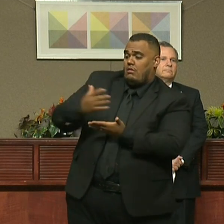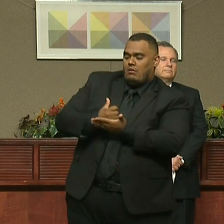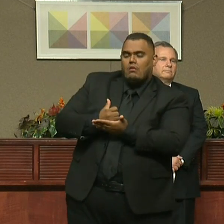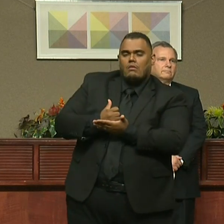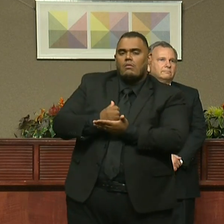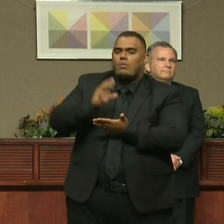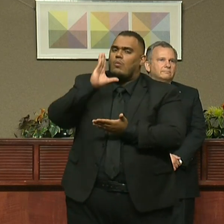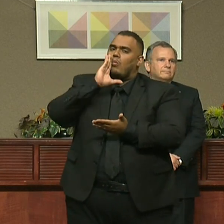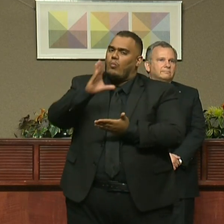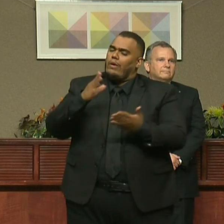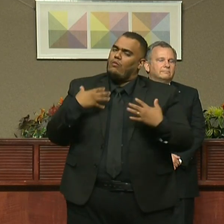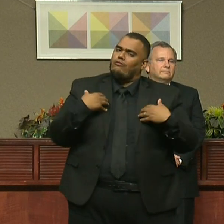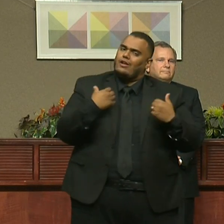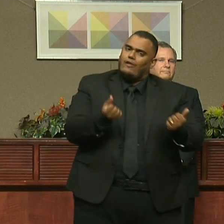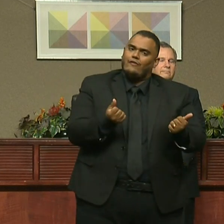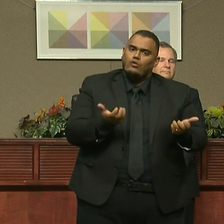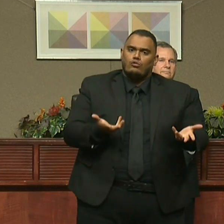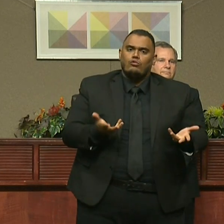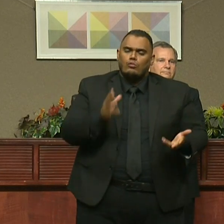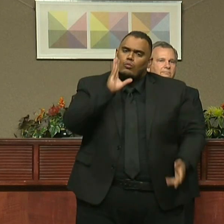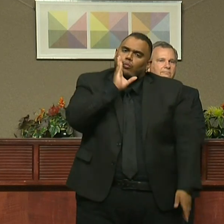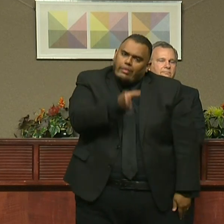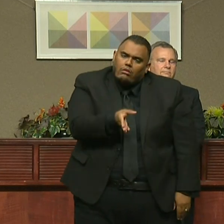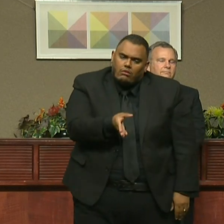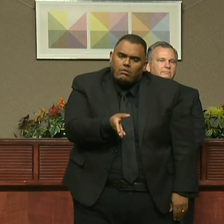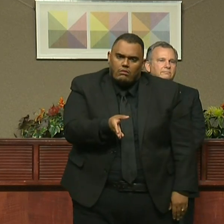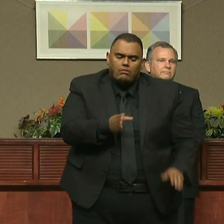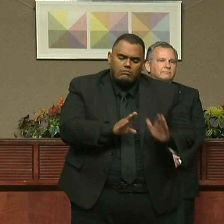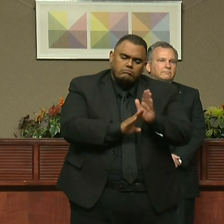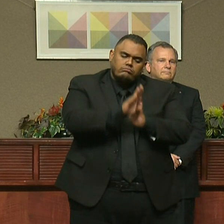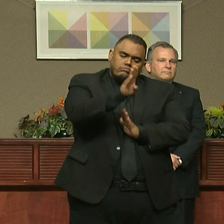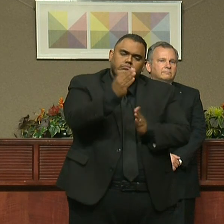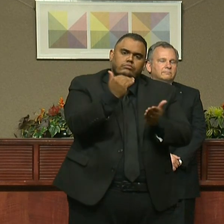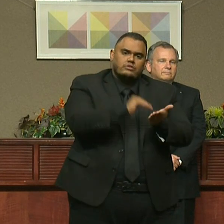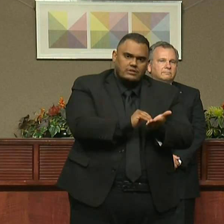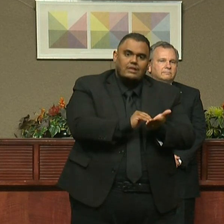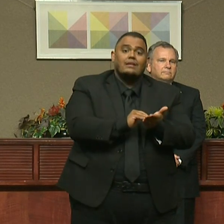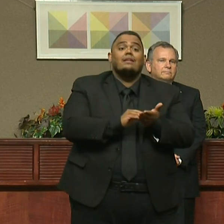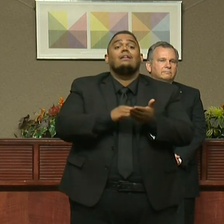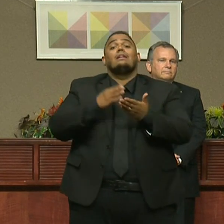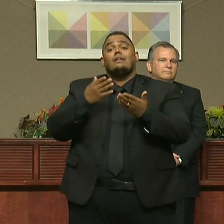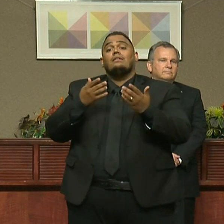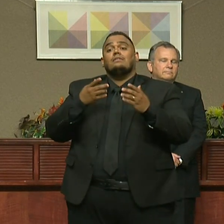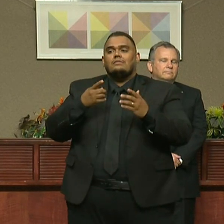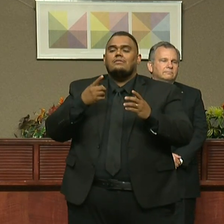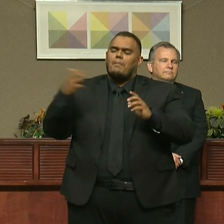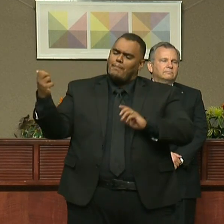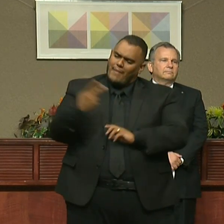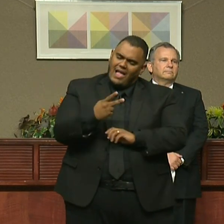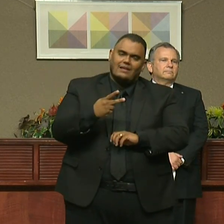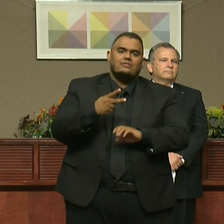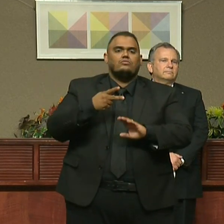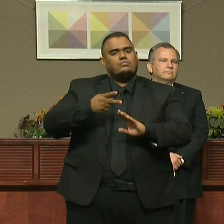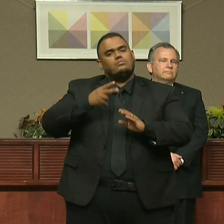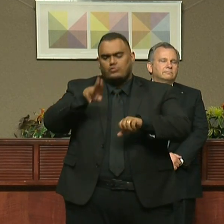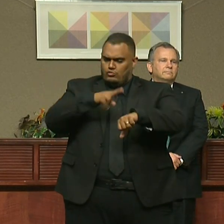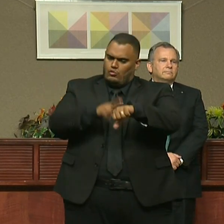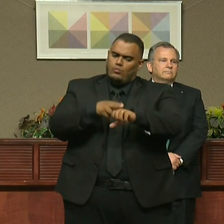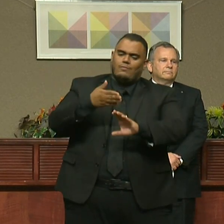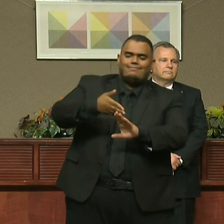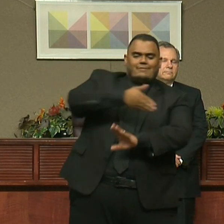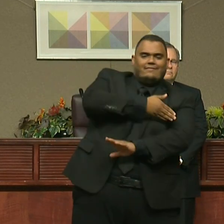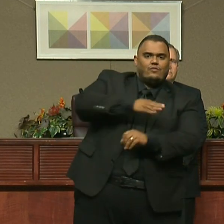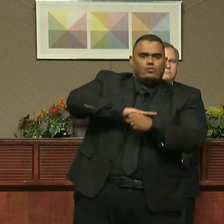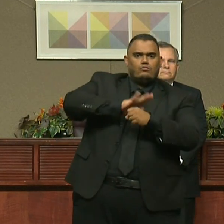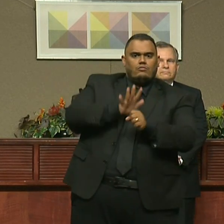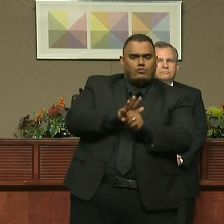return over time to pre-pandemic periods. The plan has a three-pronged